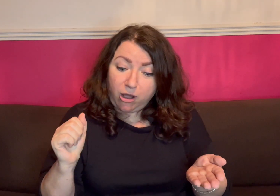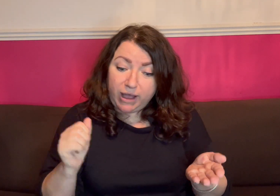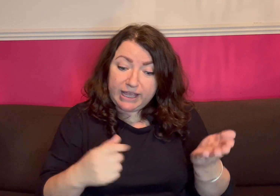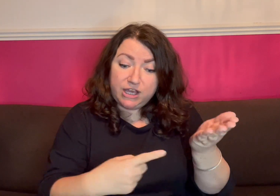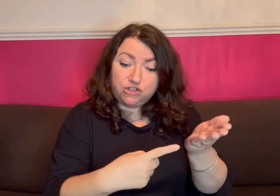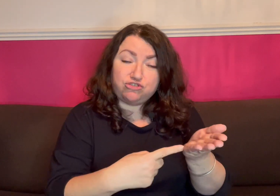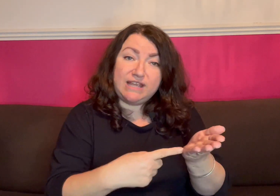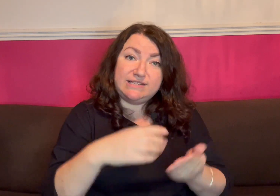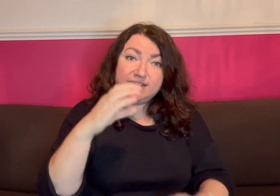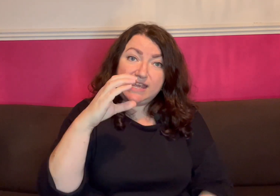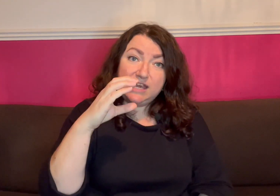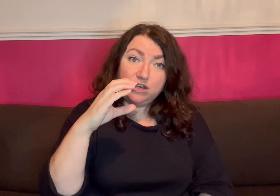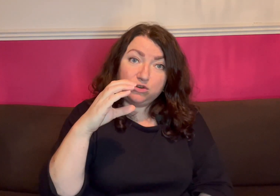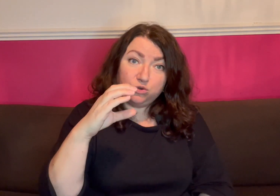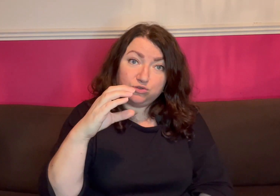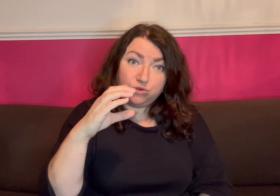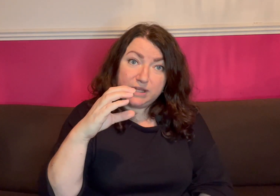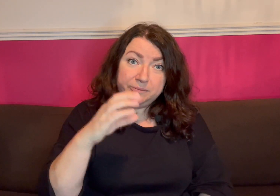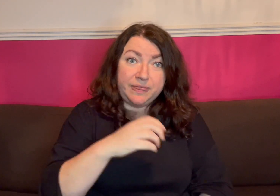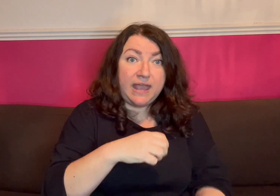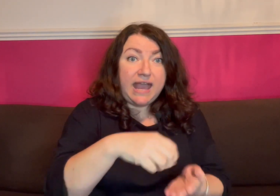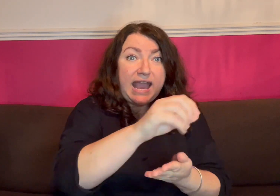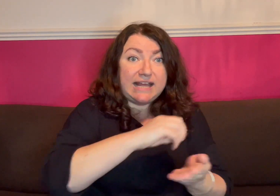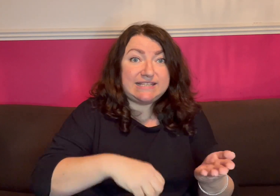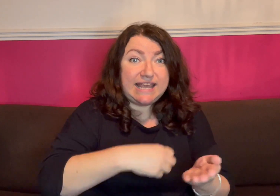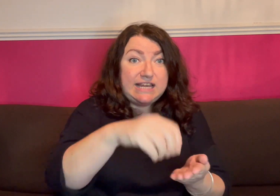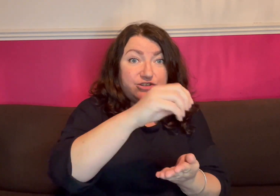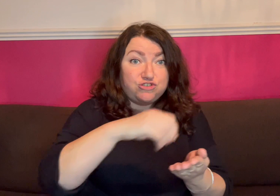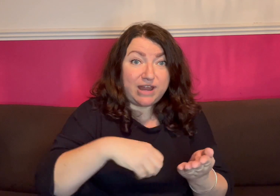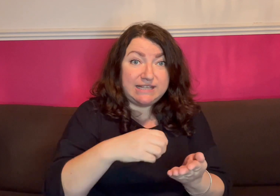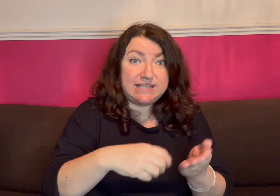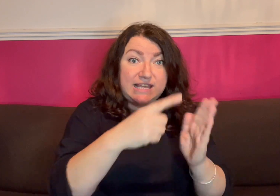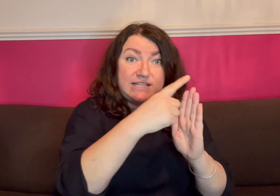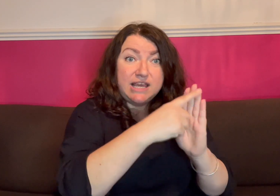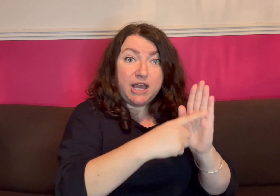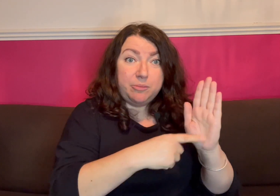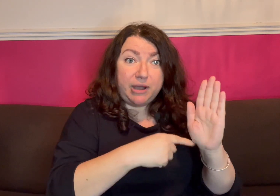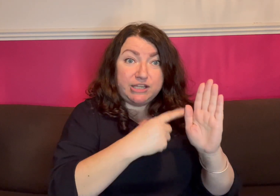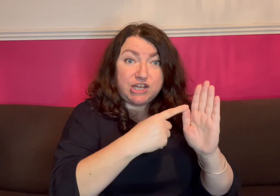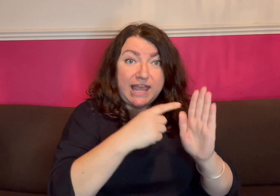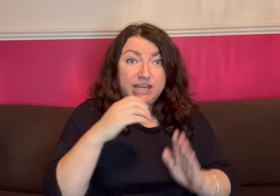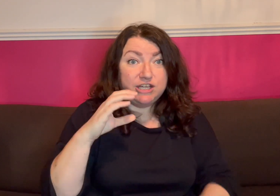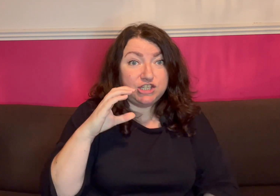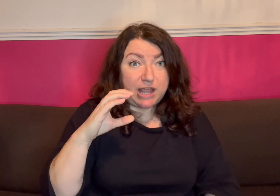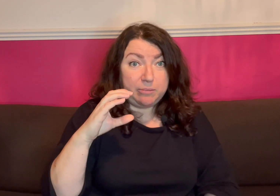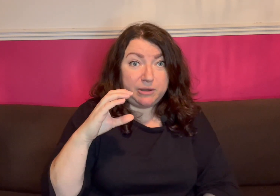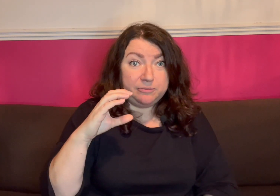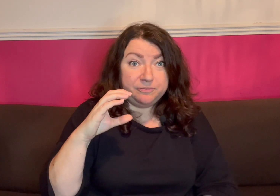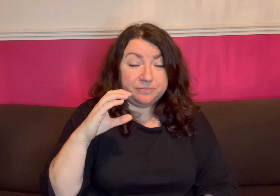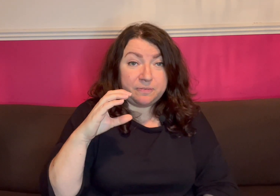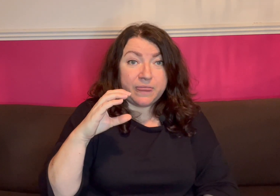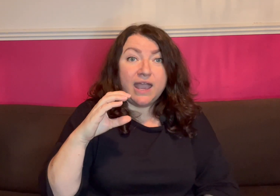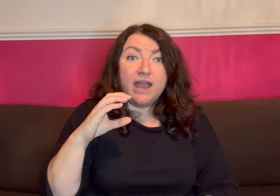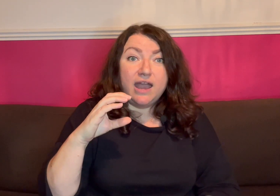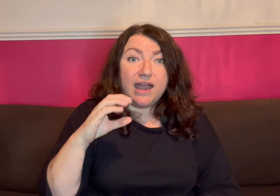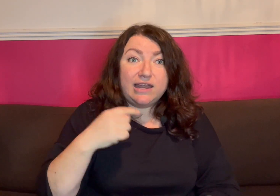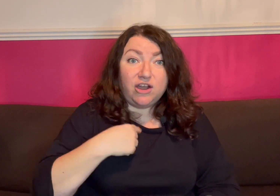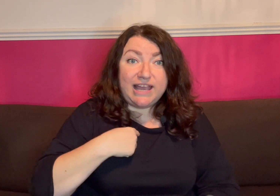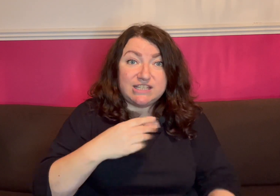by Tracey Corduroy and illustrated by Jane Chapman. And I actually